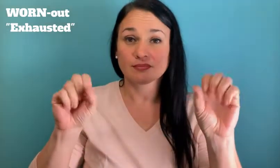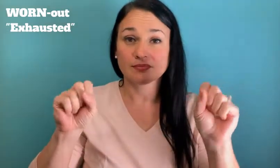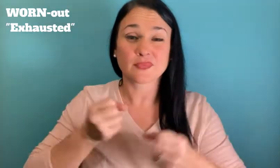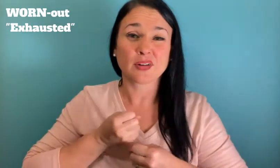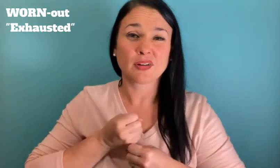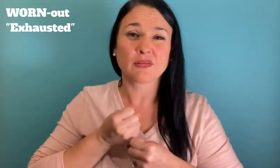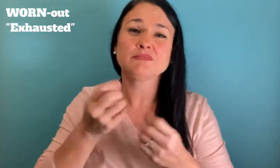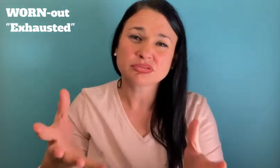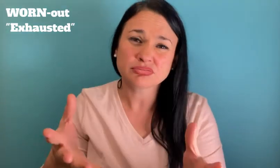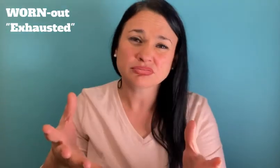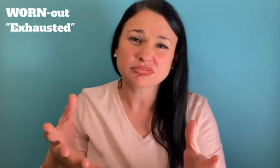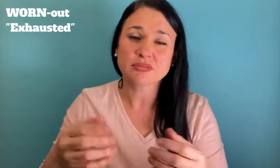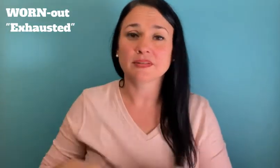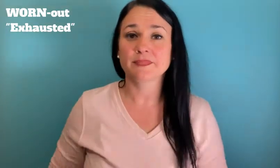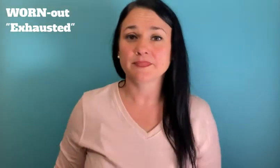out. Exhausted.